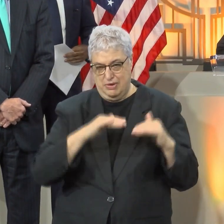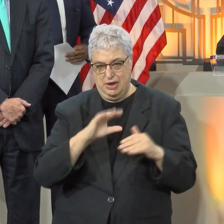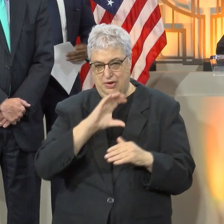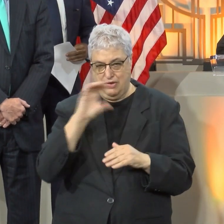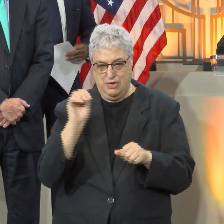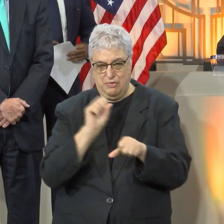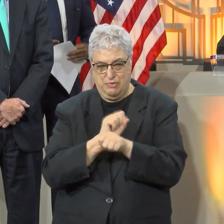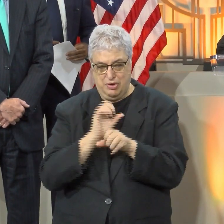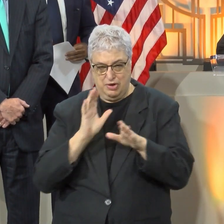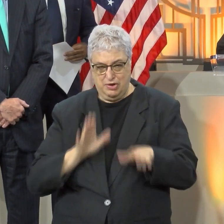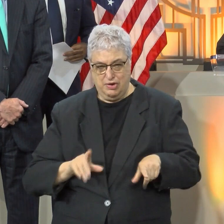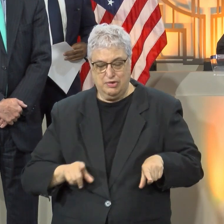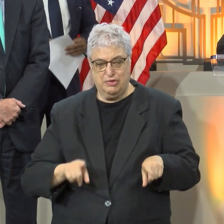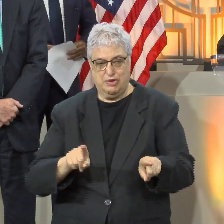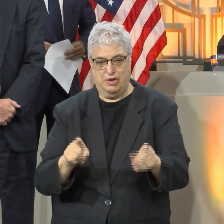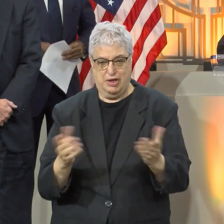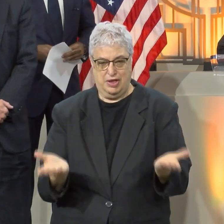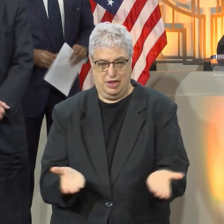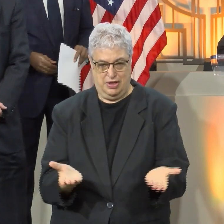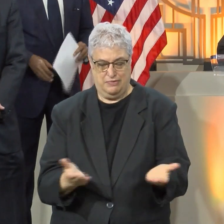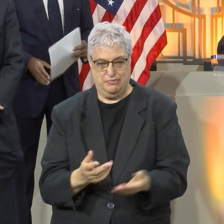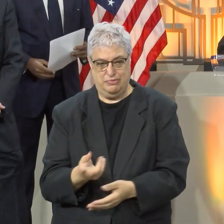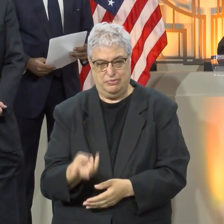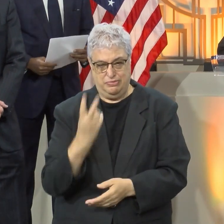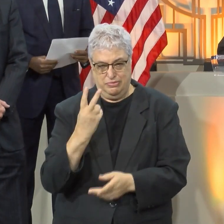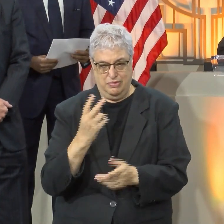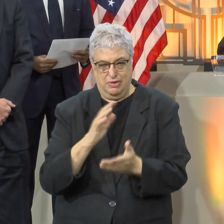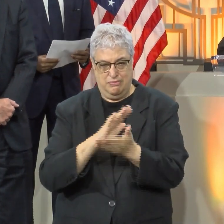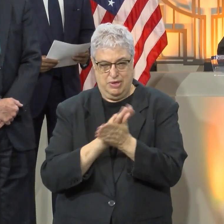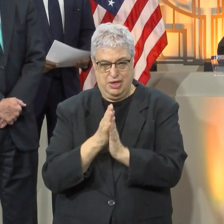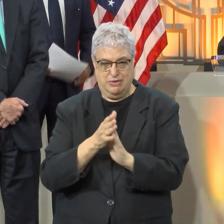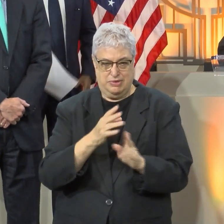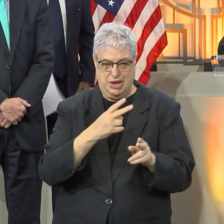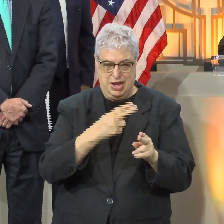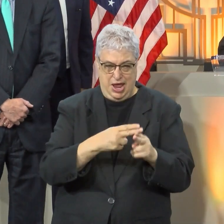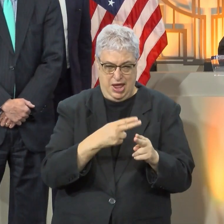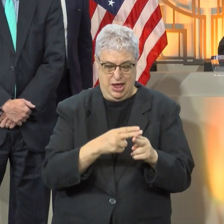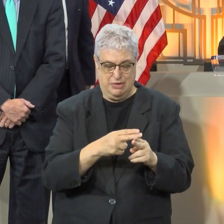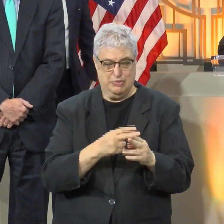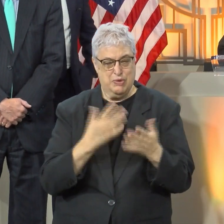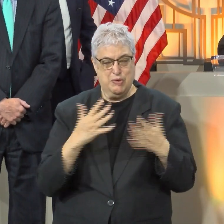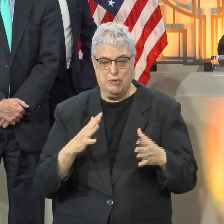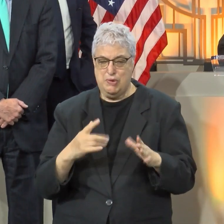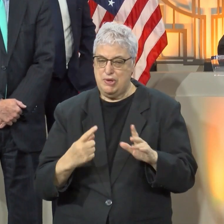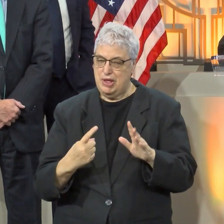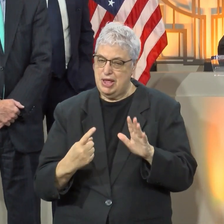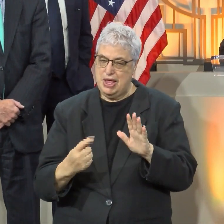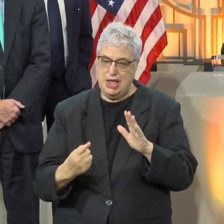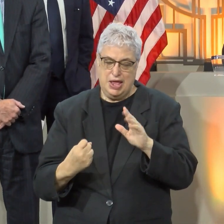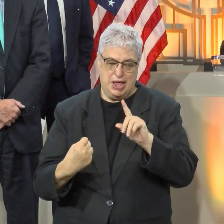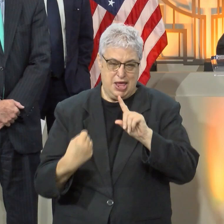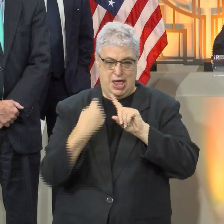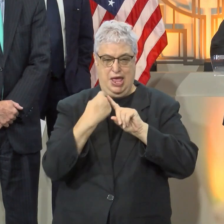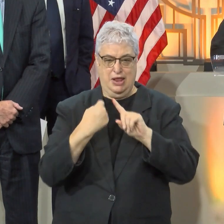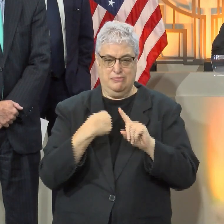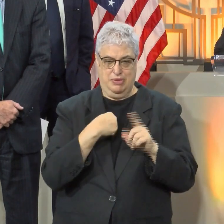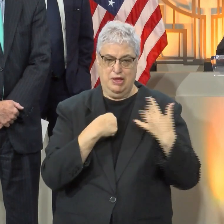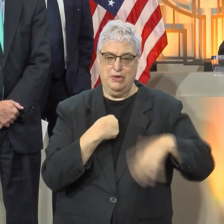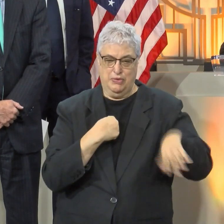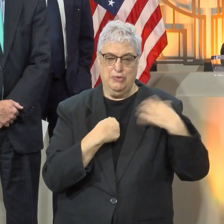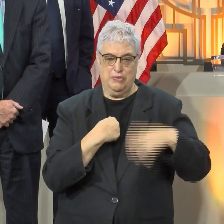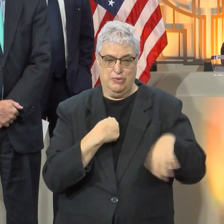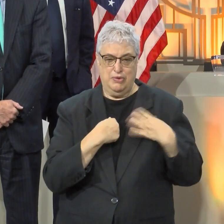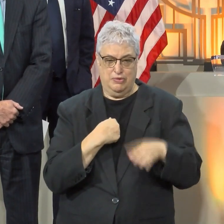coworker during this pandemic. However, when those statistics become names, it's personal. Today, we mourn the loss of